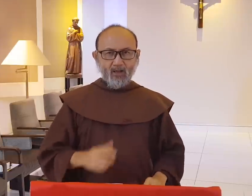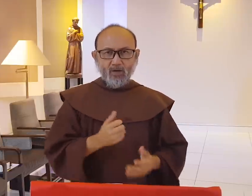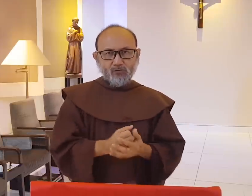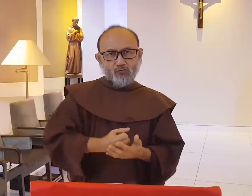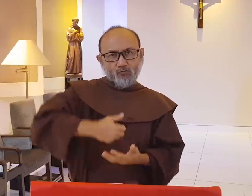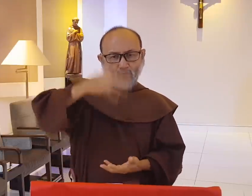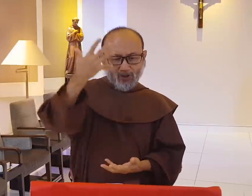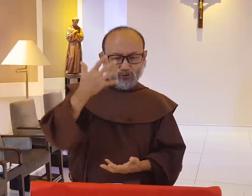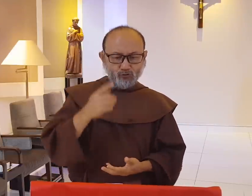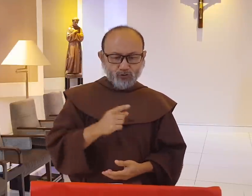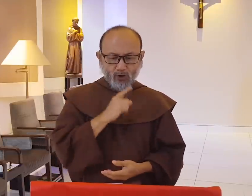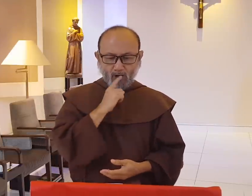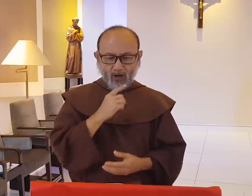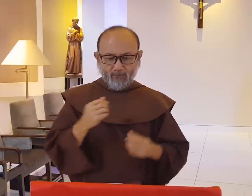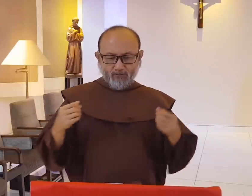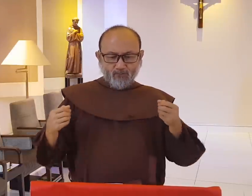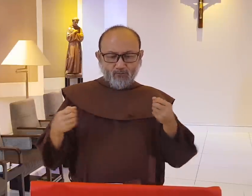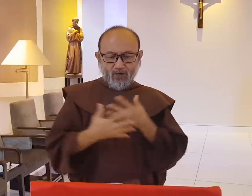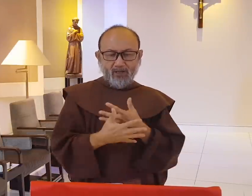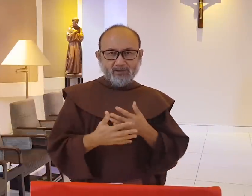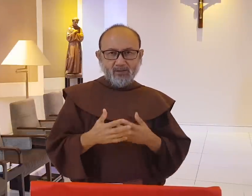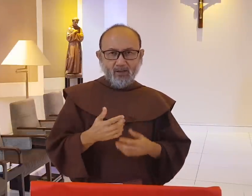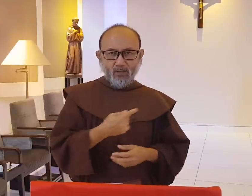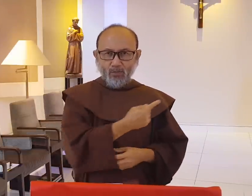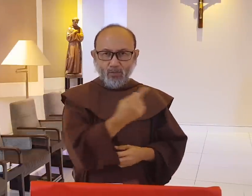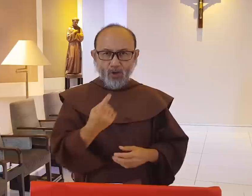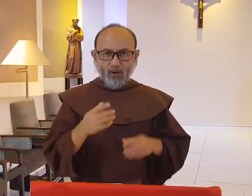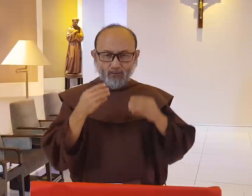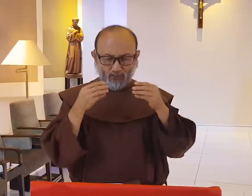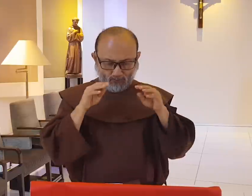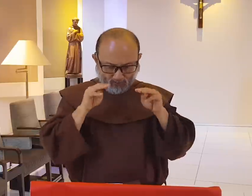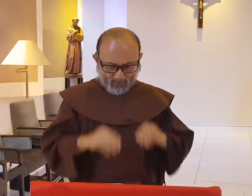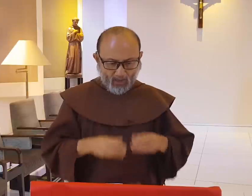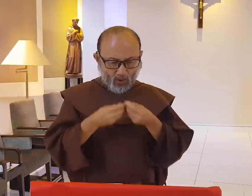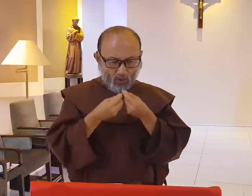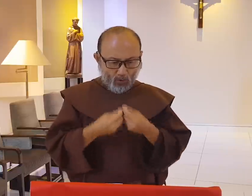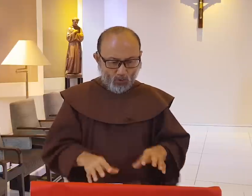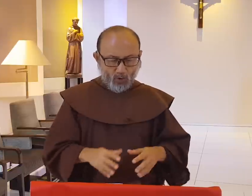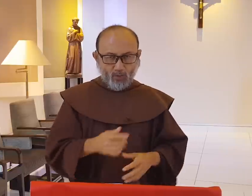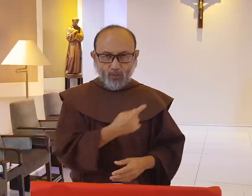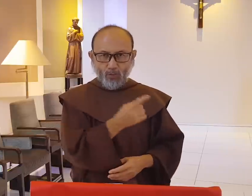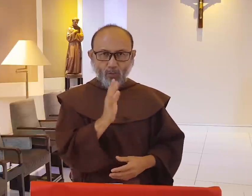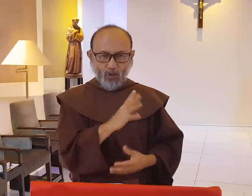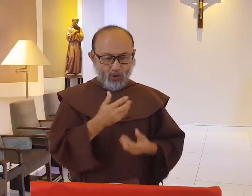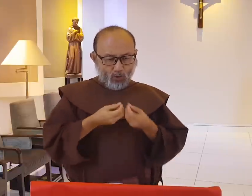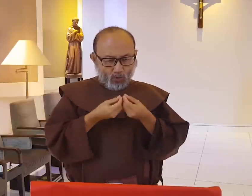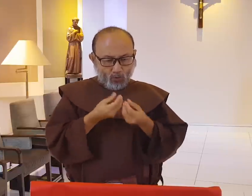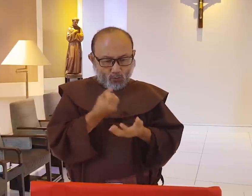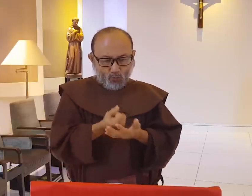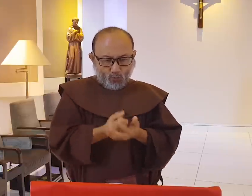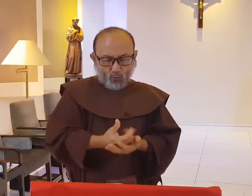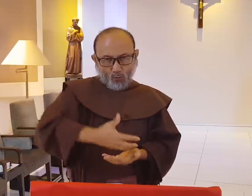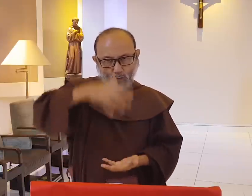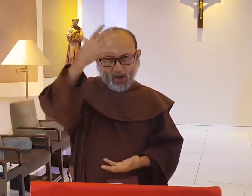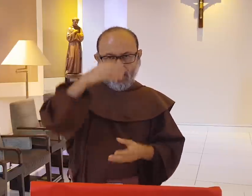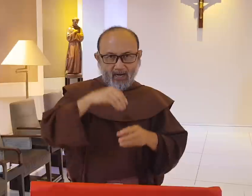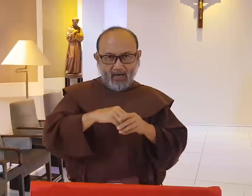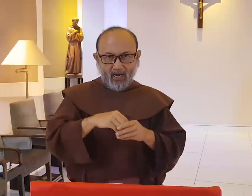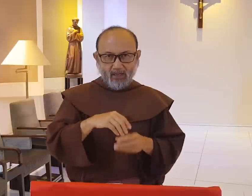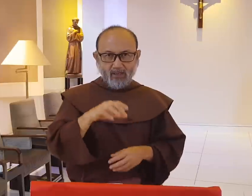The rich are afraid they may lose their wealth in the stock market.